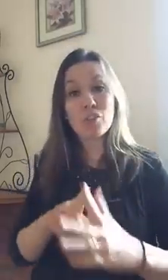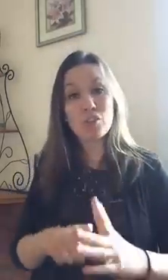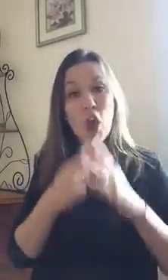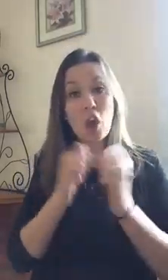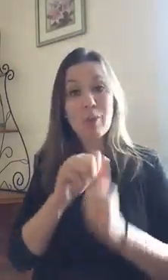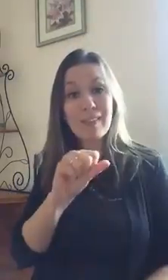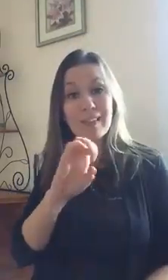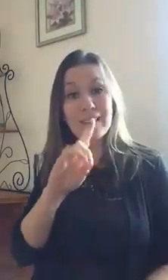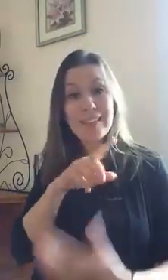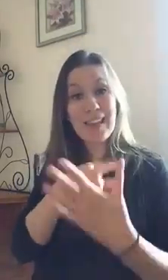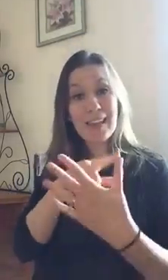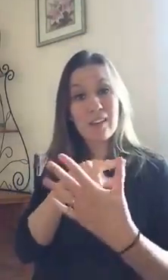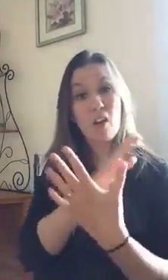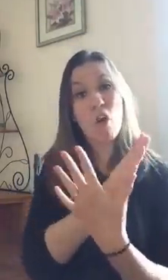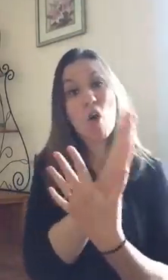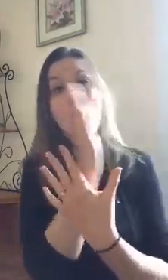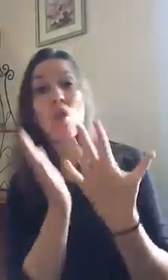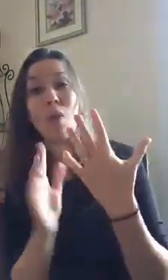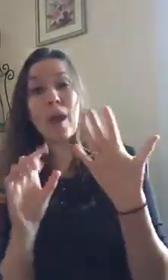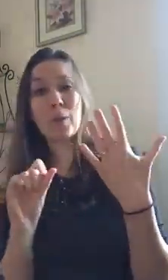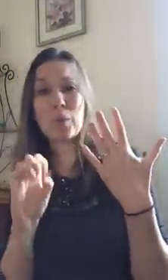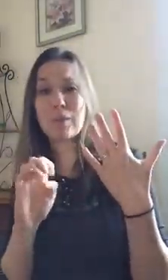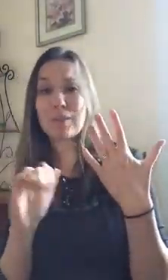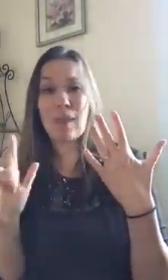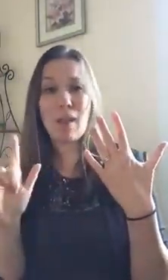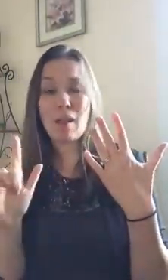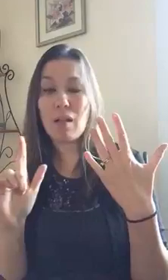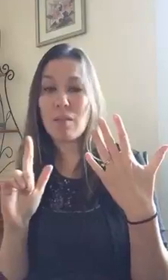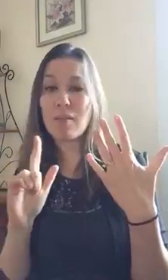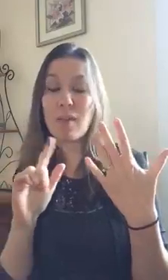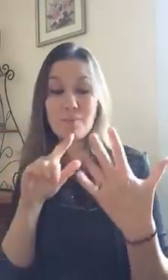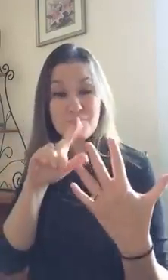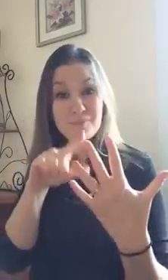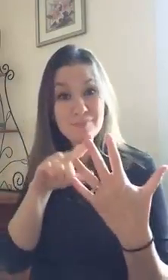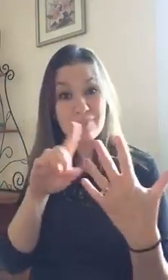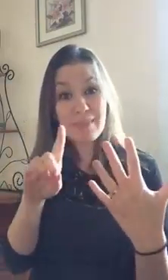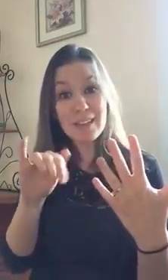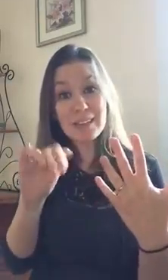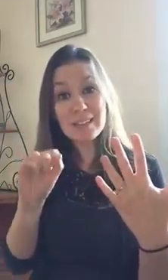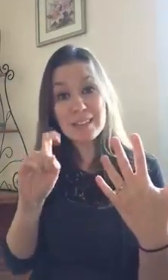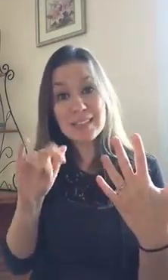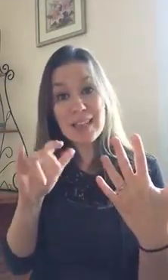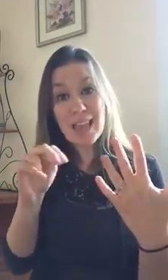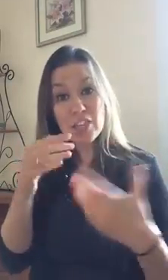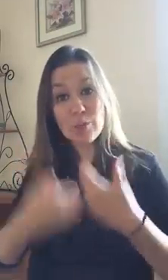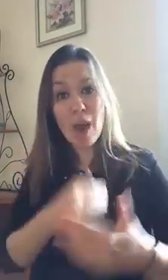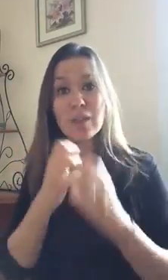to the seal. So that's really important. That distillation process is so crucial to be